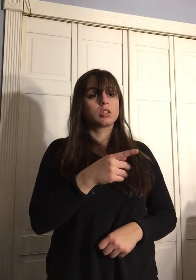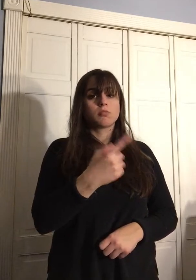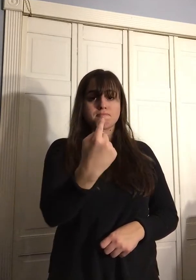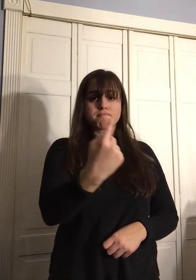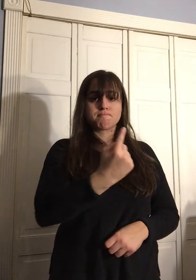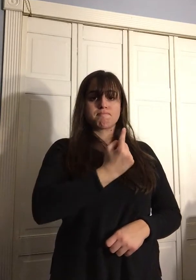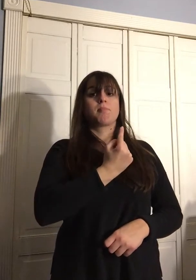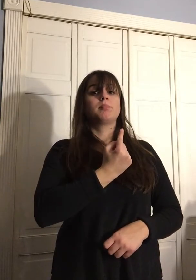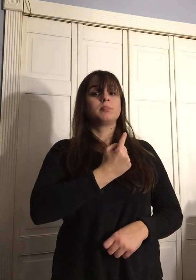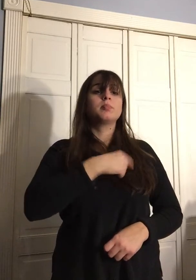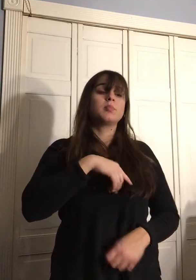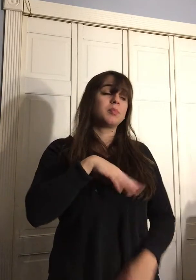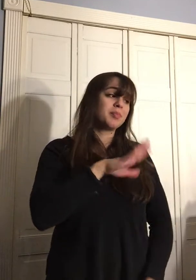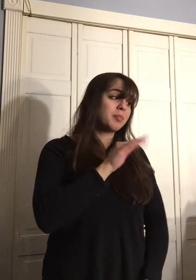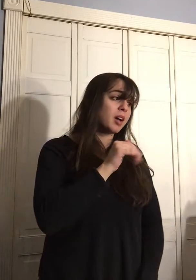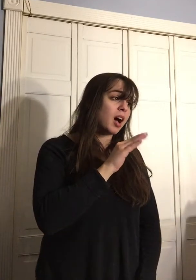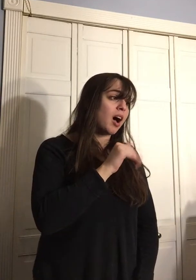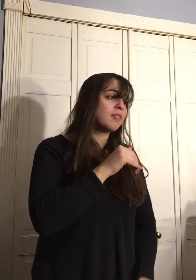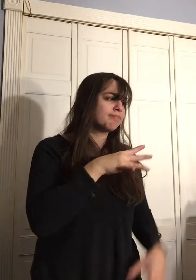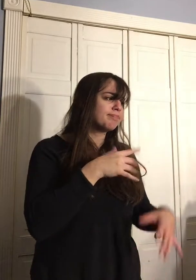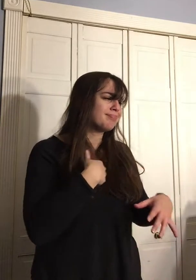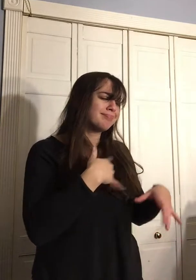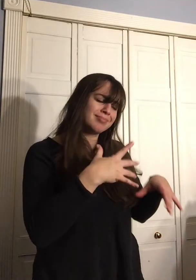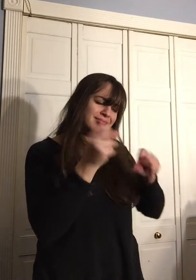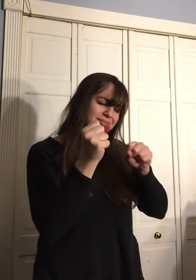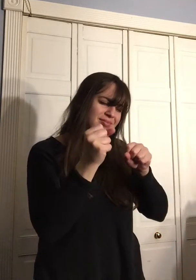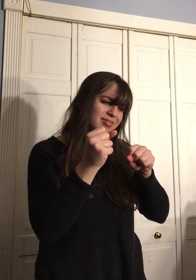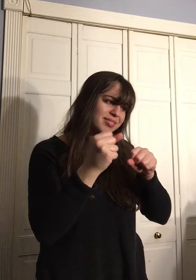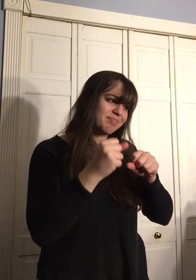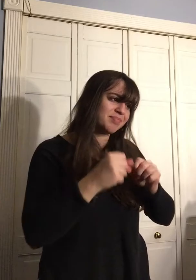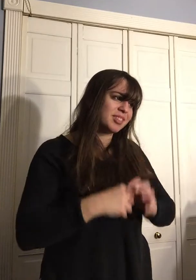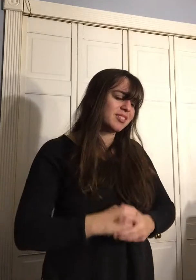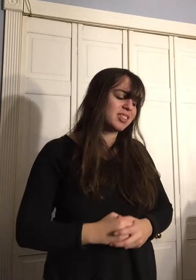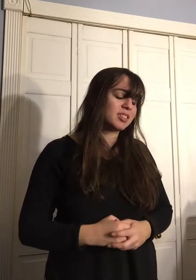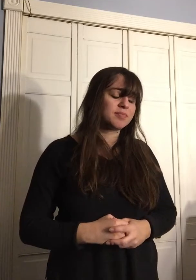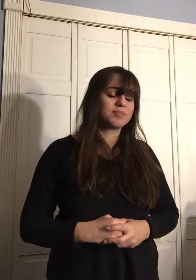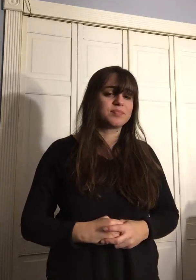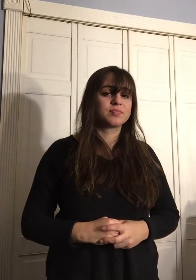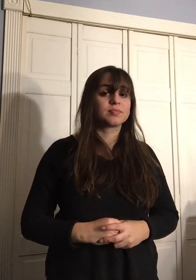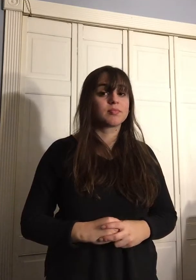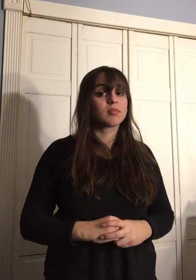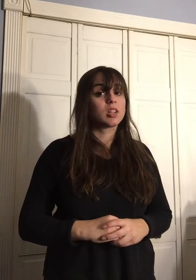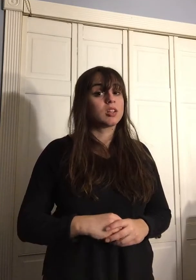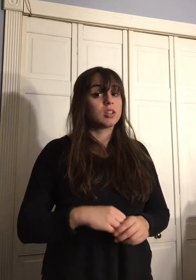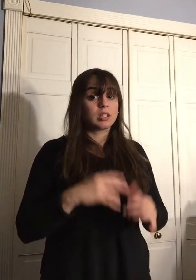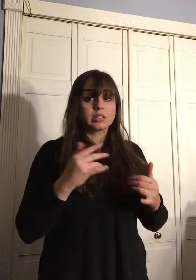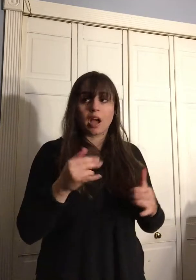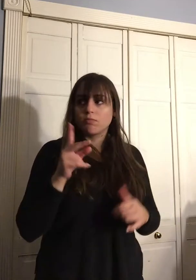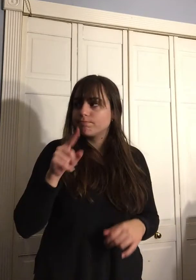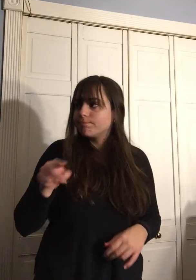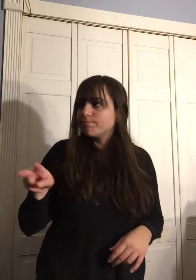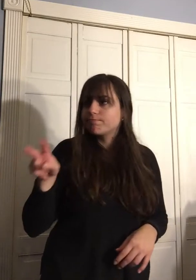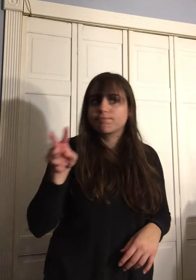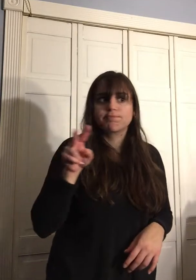It was about a month before I came home, I got really sick. Guard B stopped by my room to